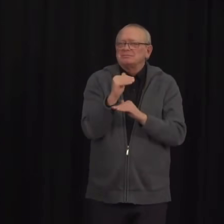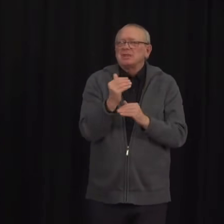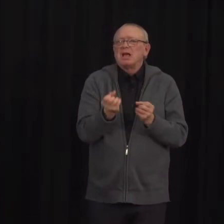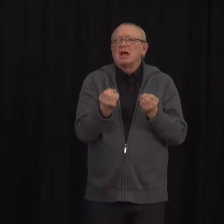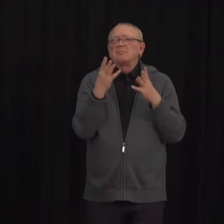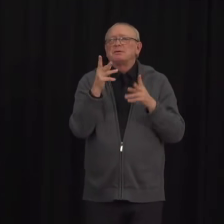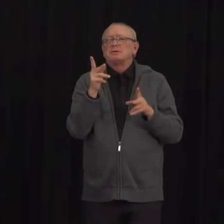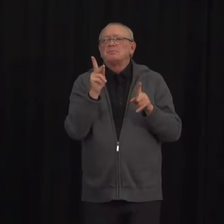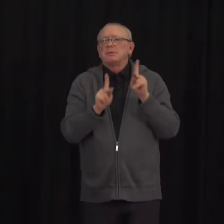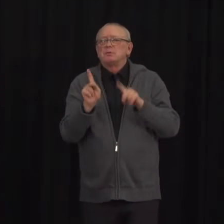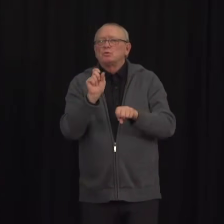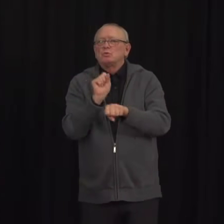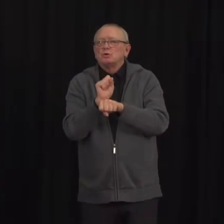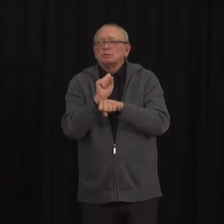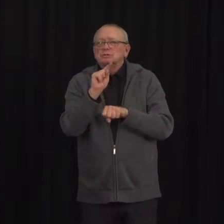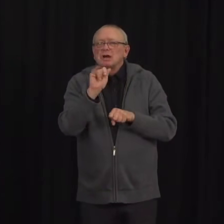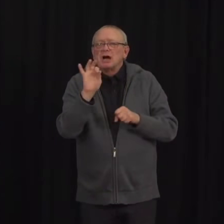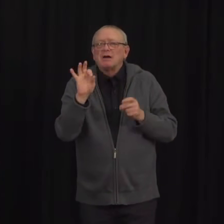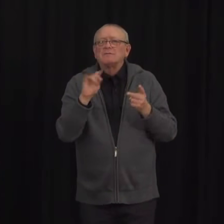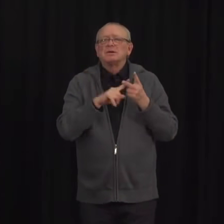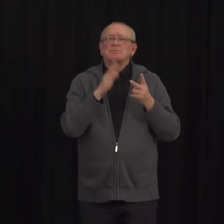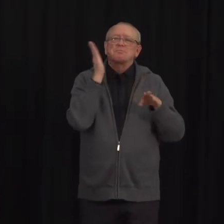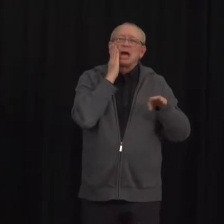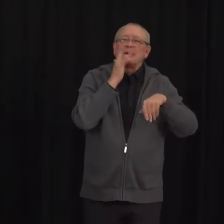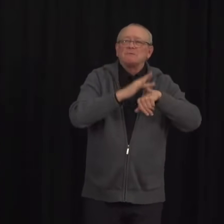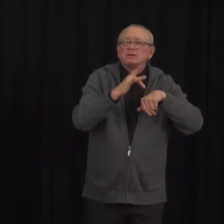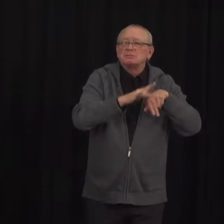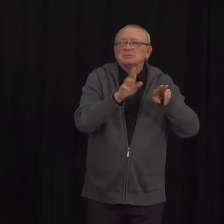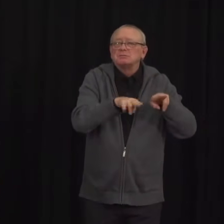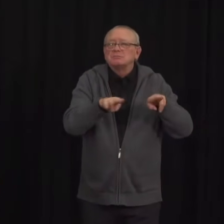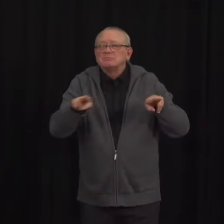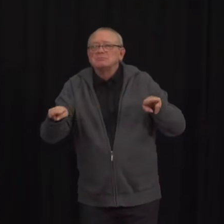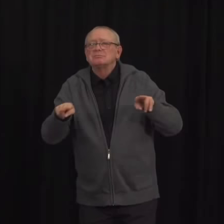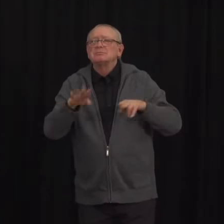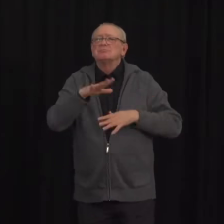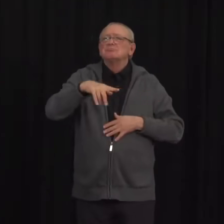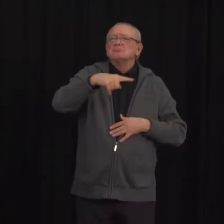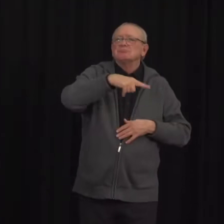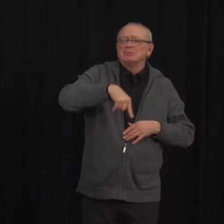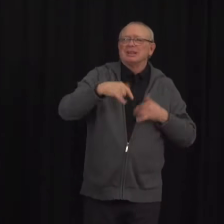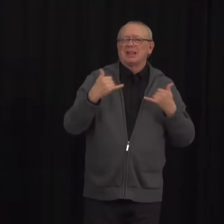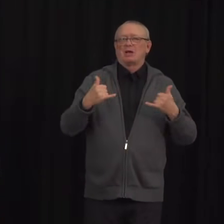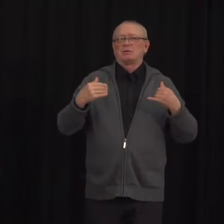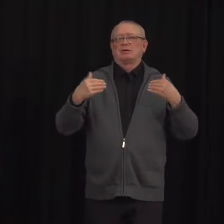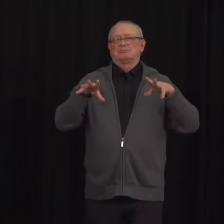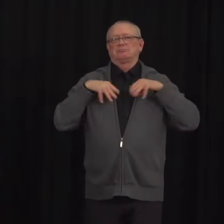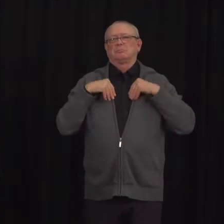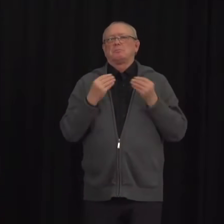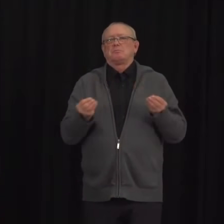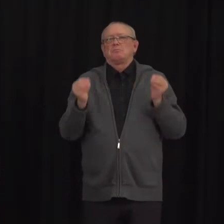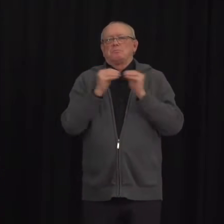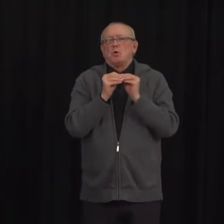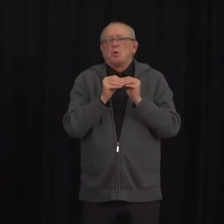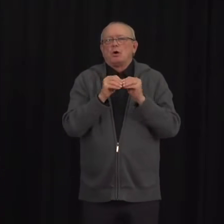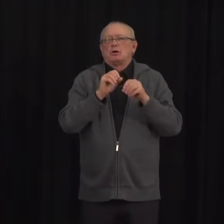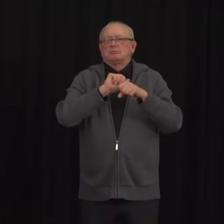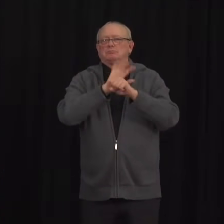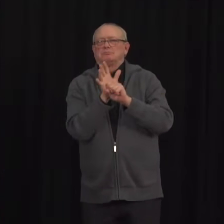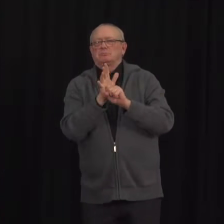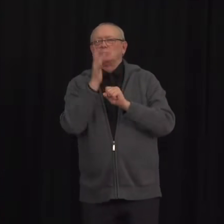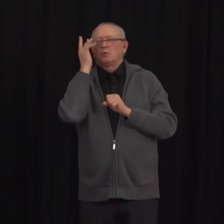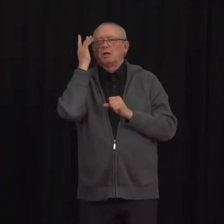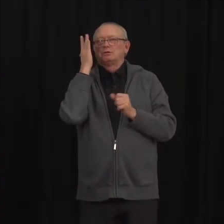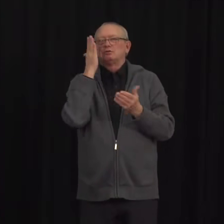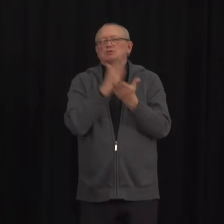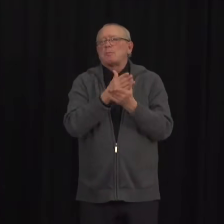staff, the number of beds. And currently the system is able to accommodate, again, these extra COVID cases by stopping some of those other